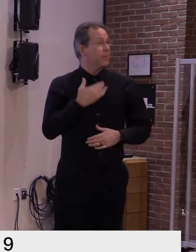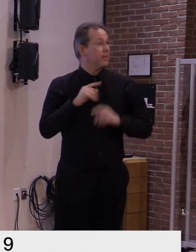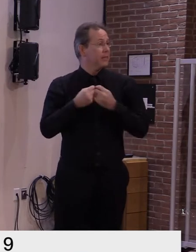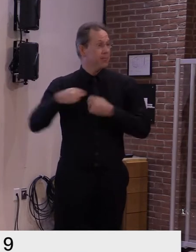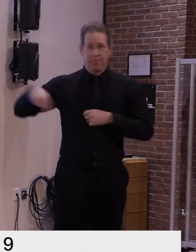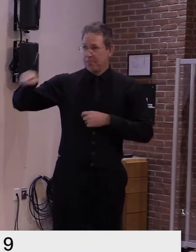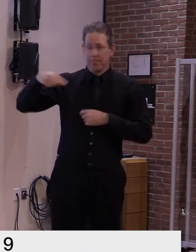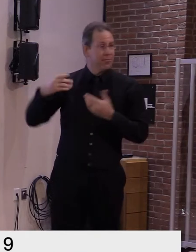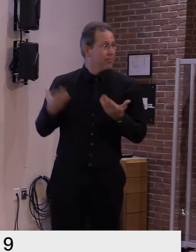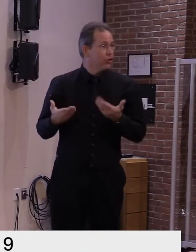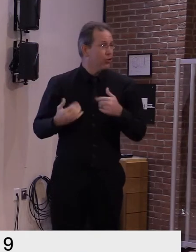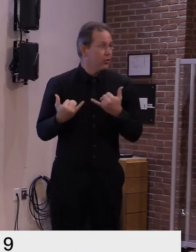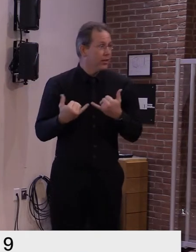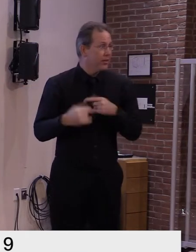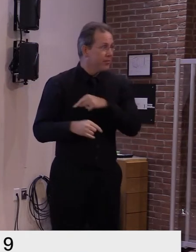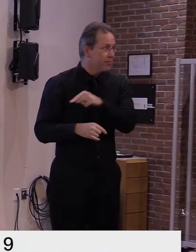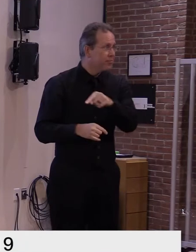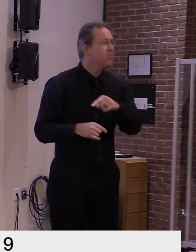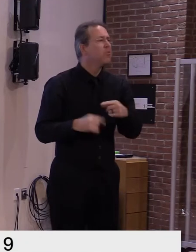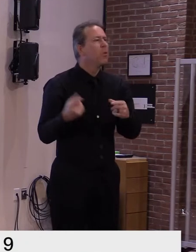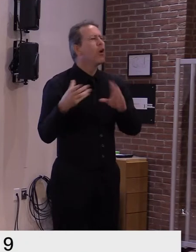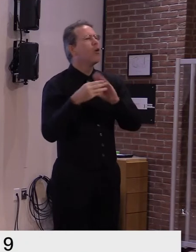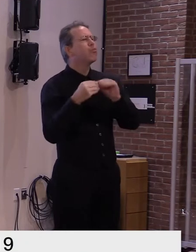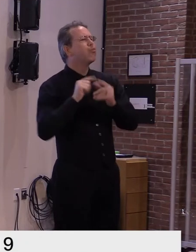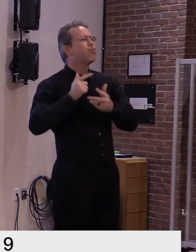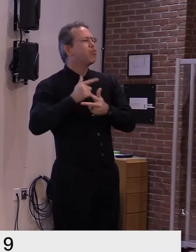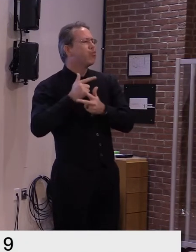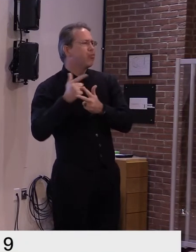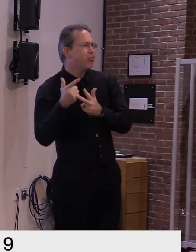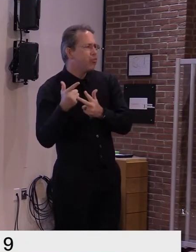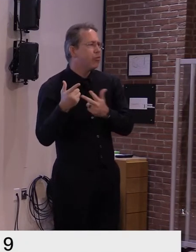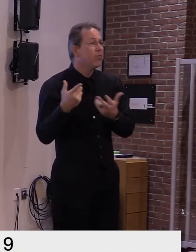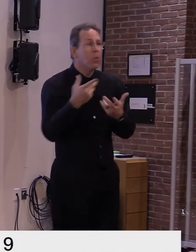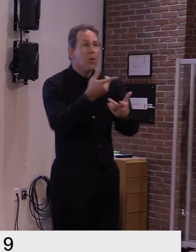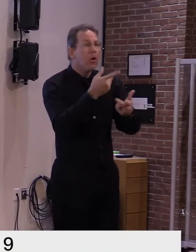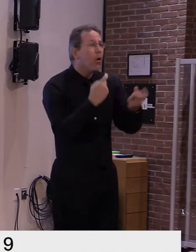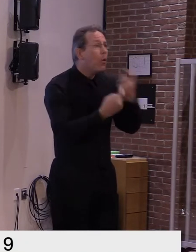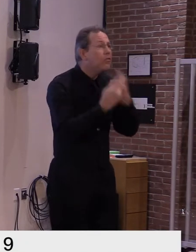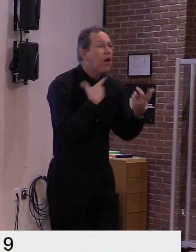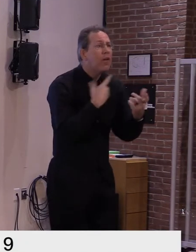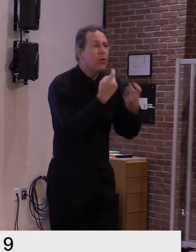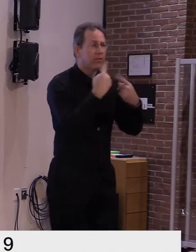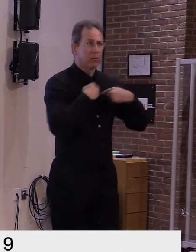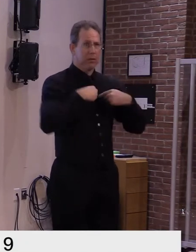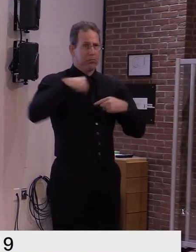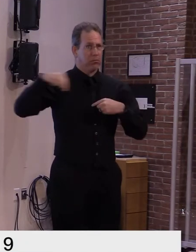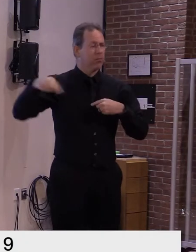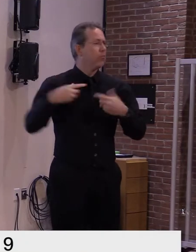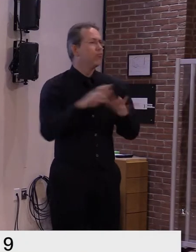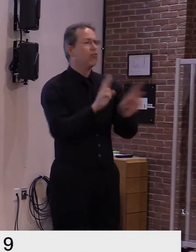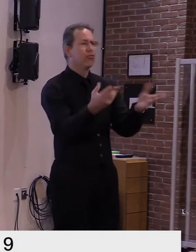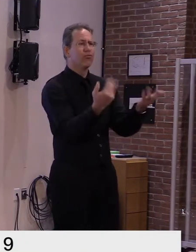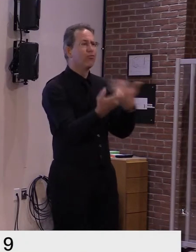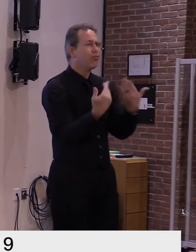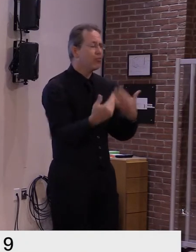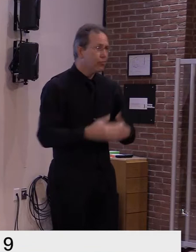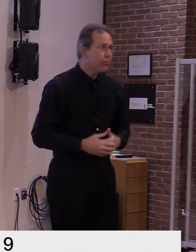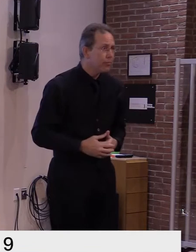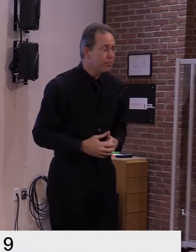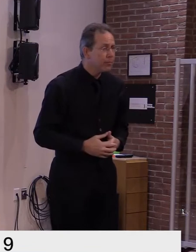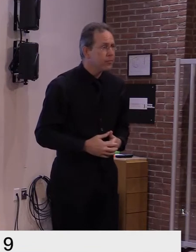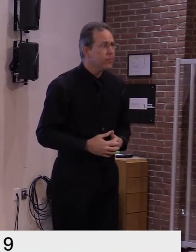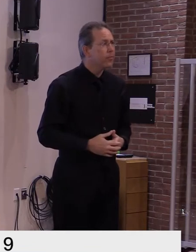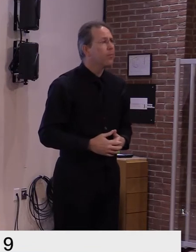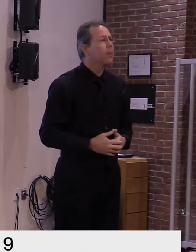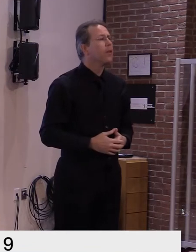and Commissioner Sherling is available for questions as well. I'll start off today. As of last night,